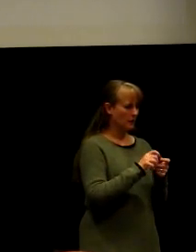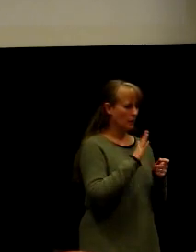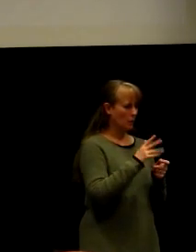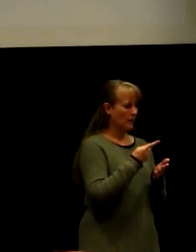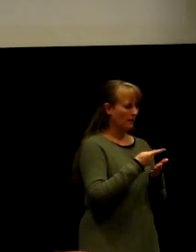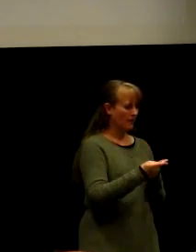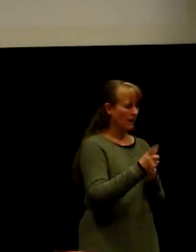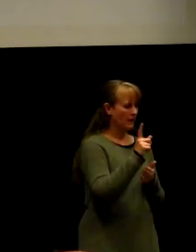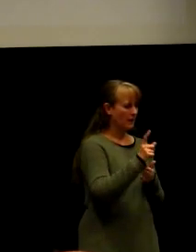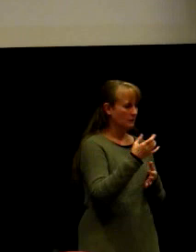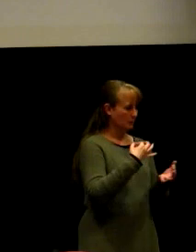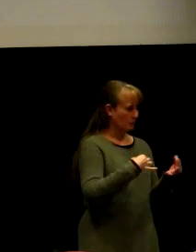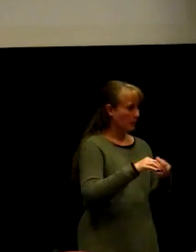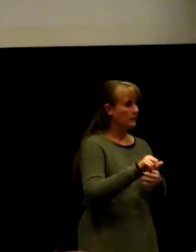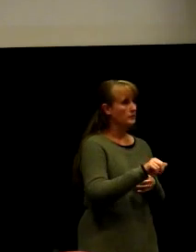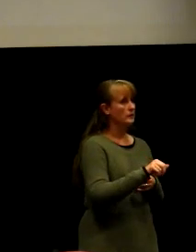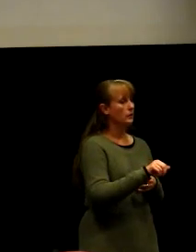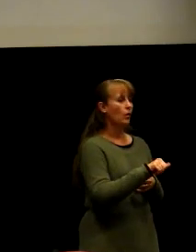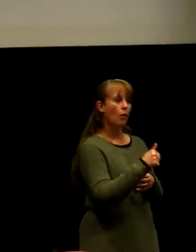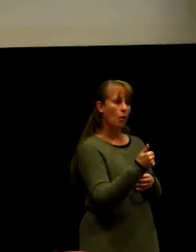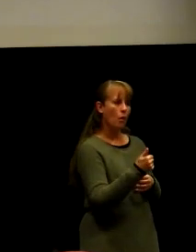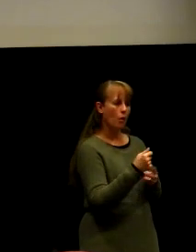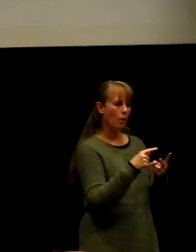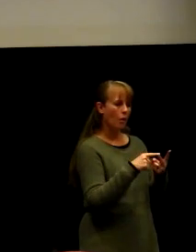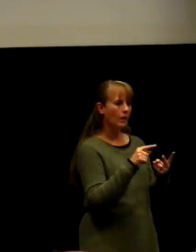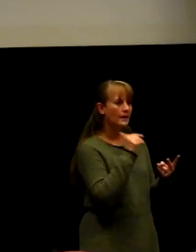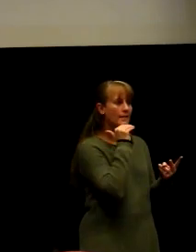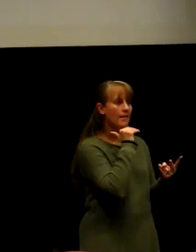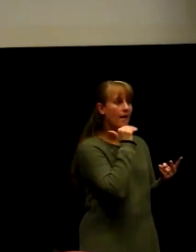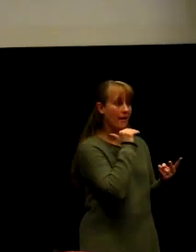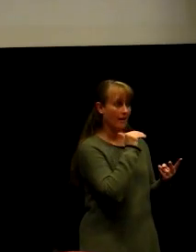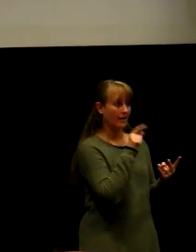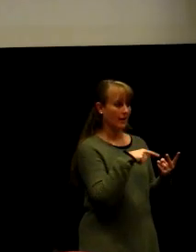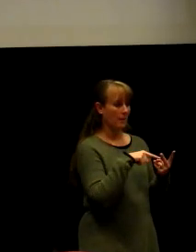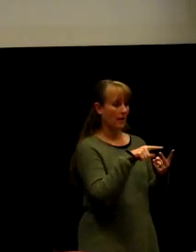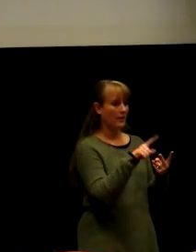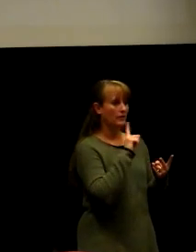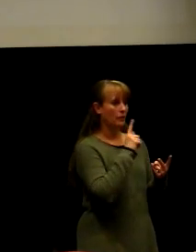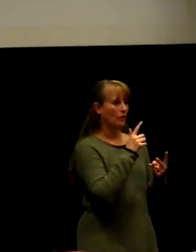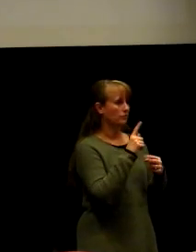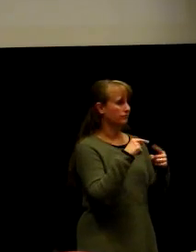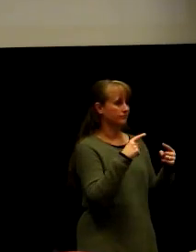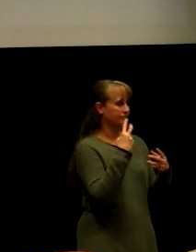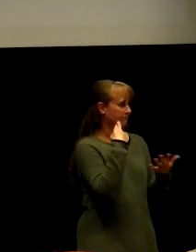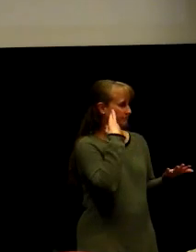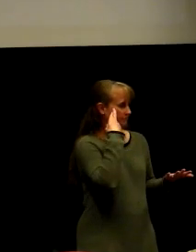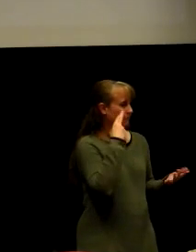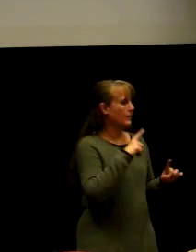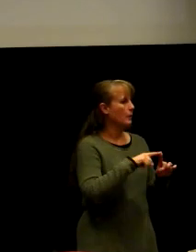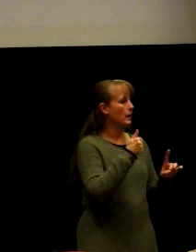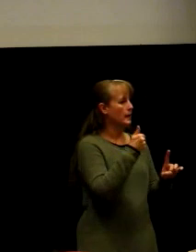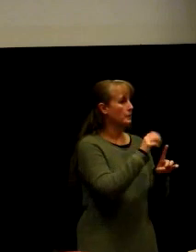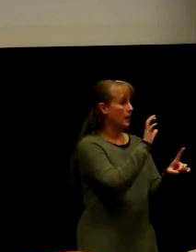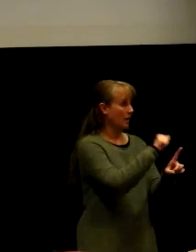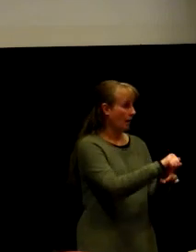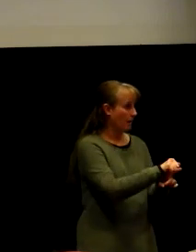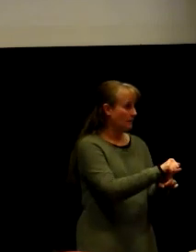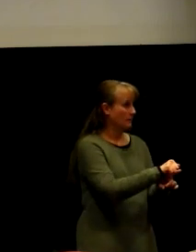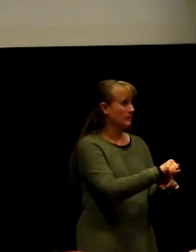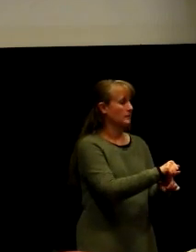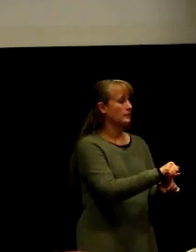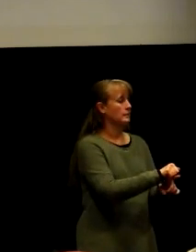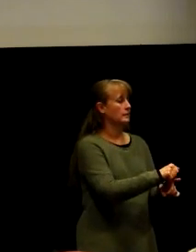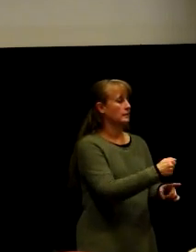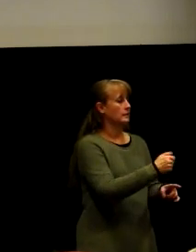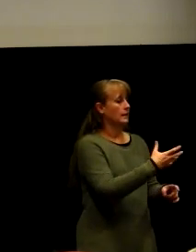would fail and needs to be replaced, or he's lied about this for various reasons. But he's been caught one way or the